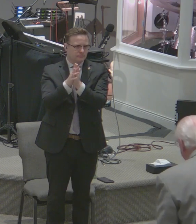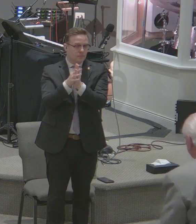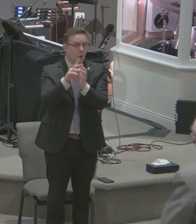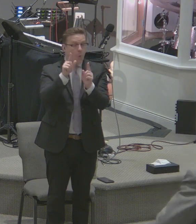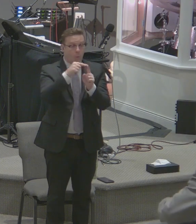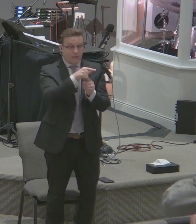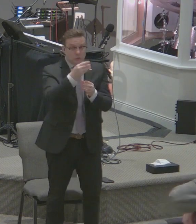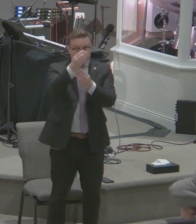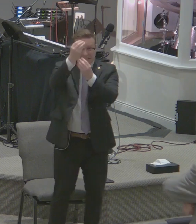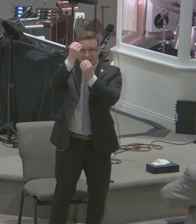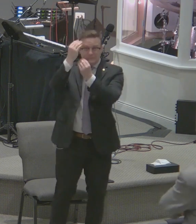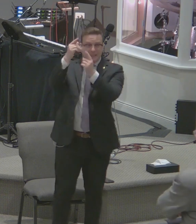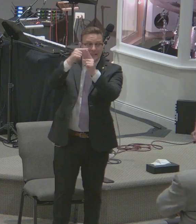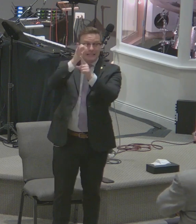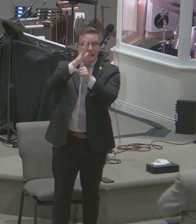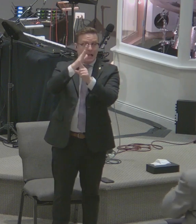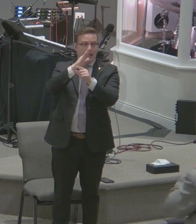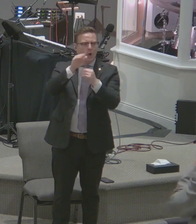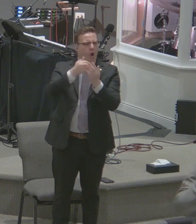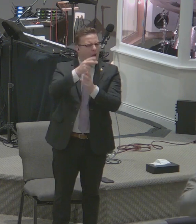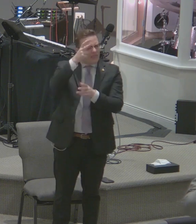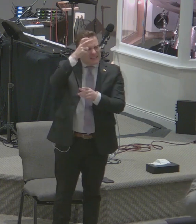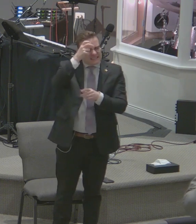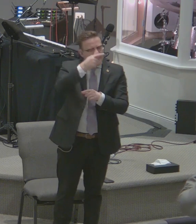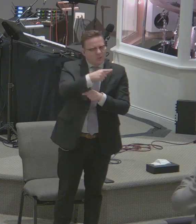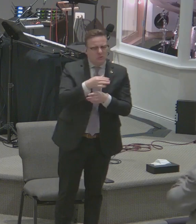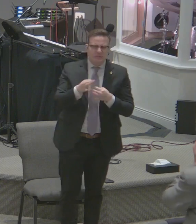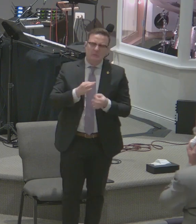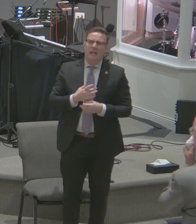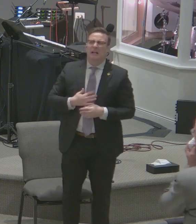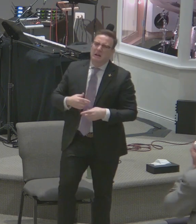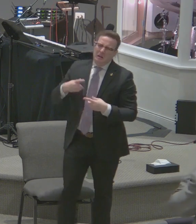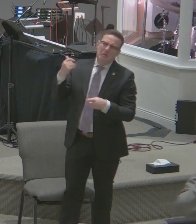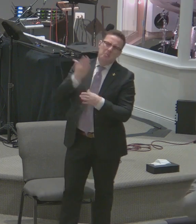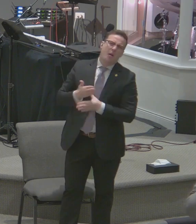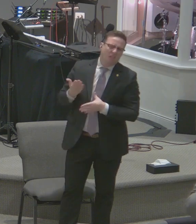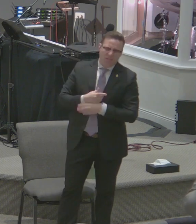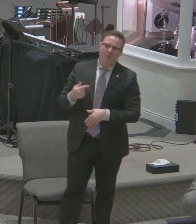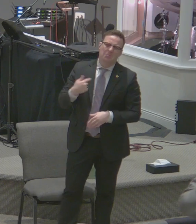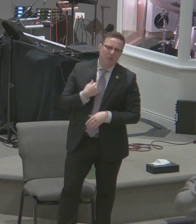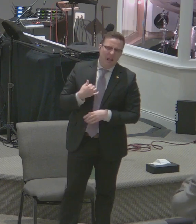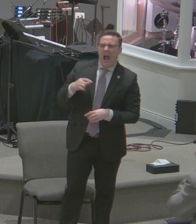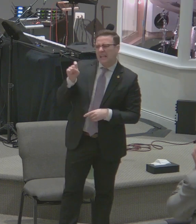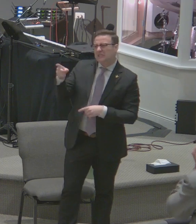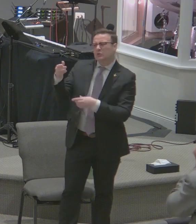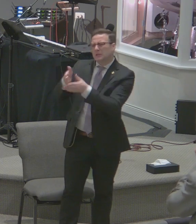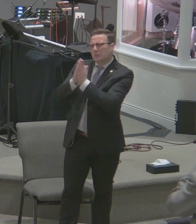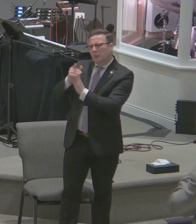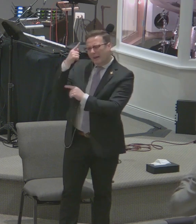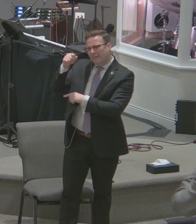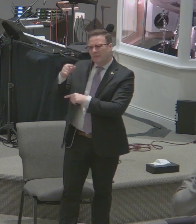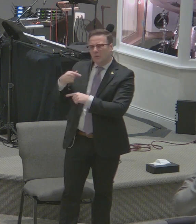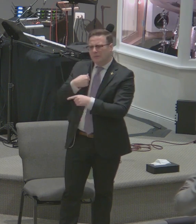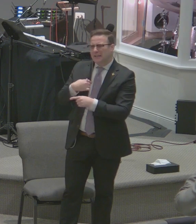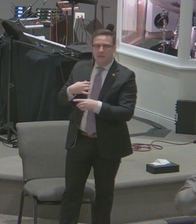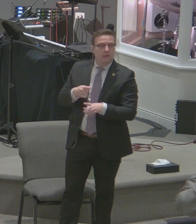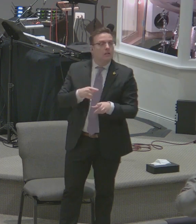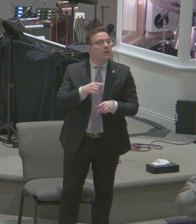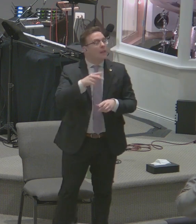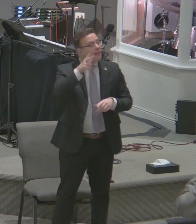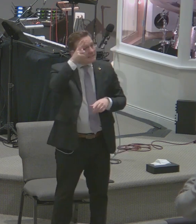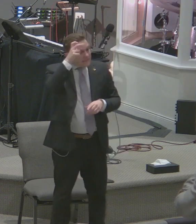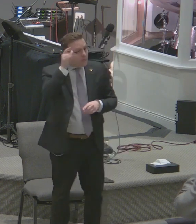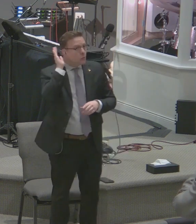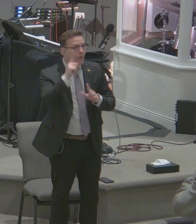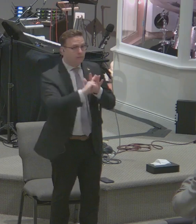Because when you submit to God, those devils that you're telling us about, that you want us to pray off, they're going to flee from